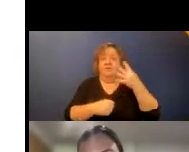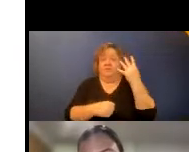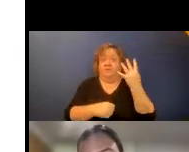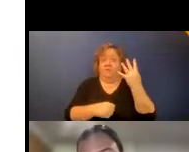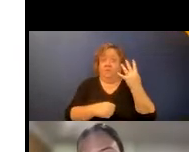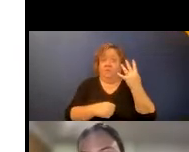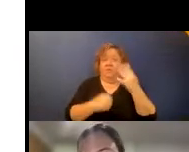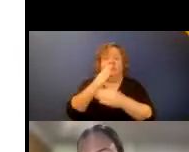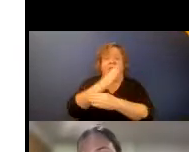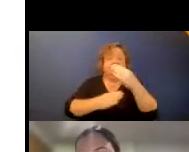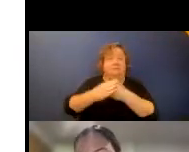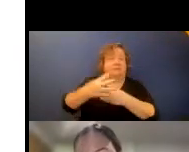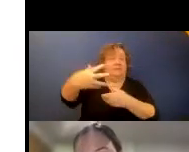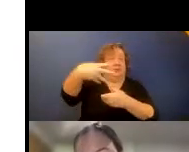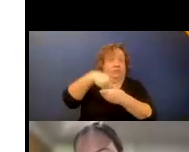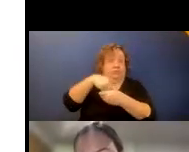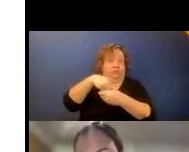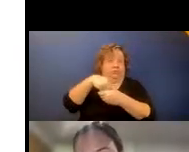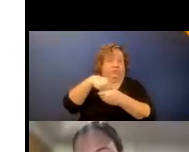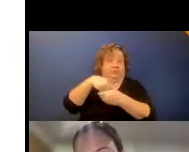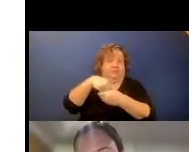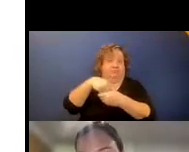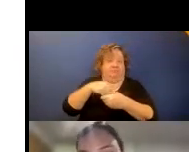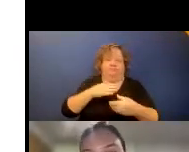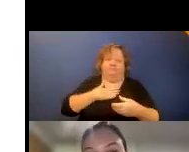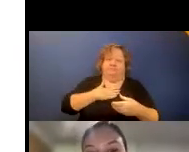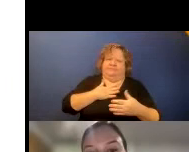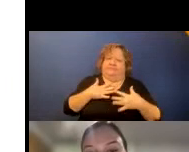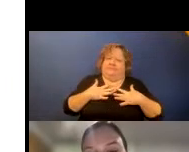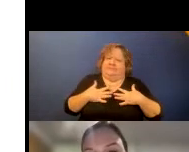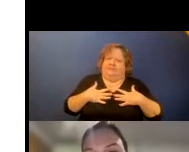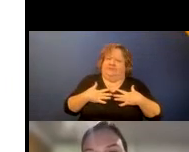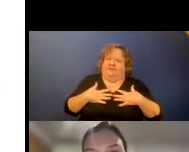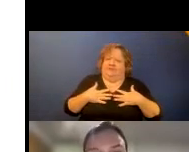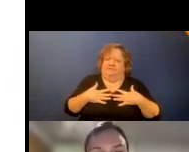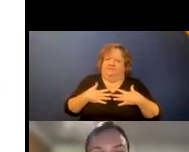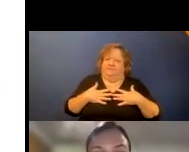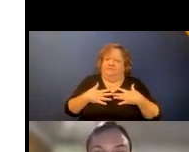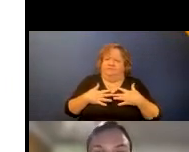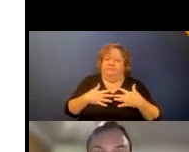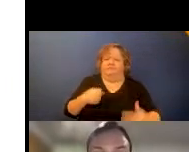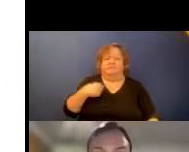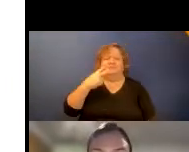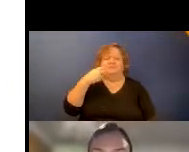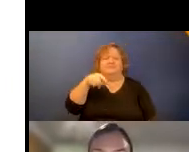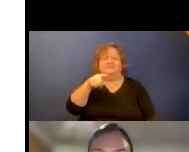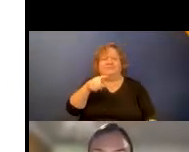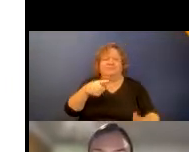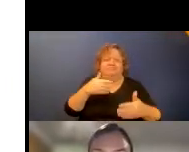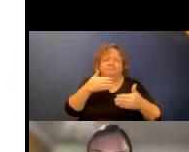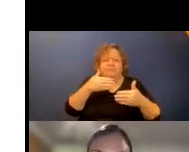taking an SBC approach and an integrated approach to how we might go about designing and developing these kinds